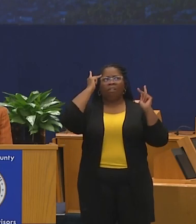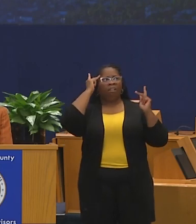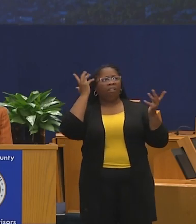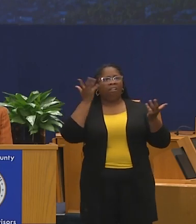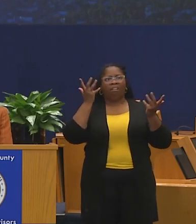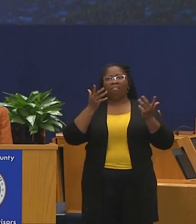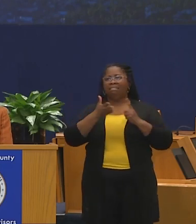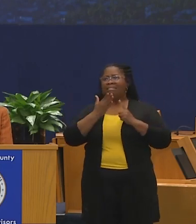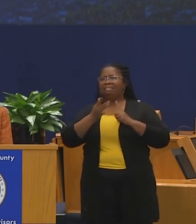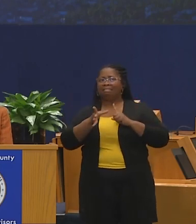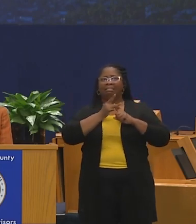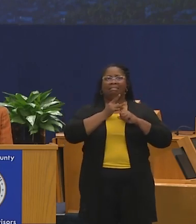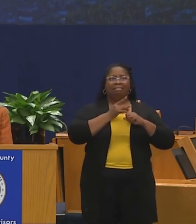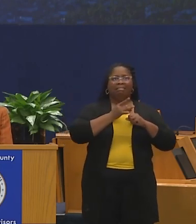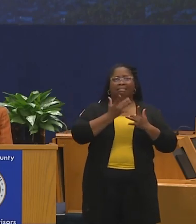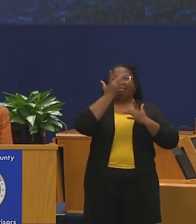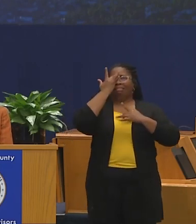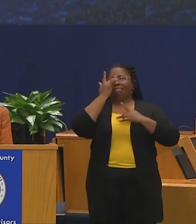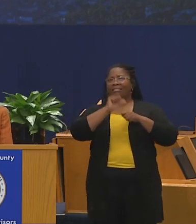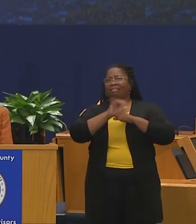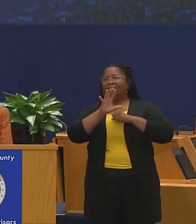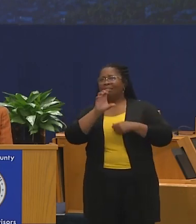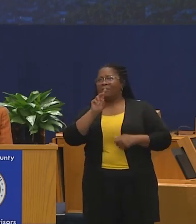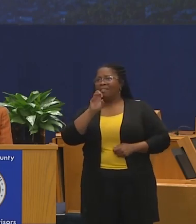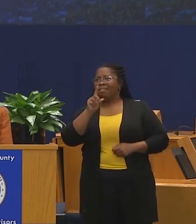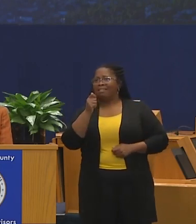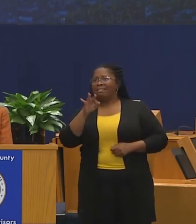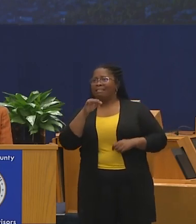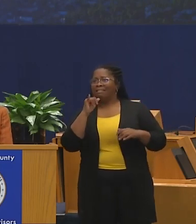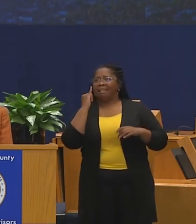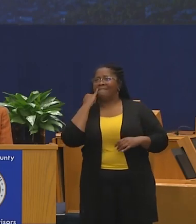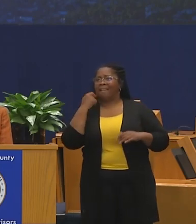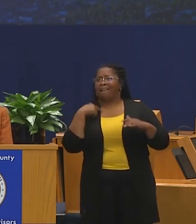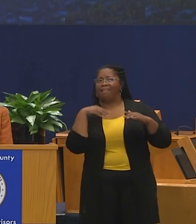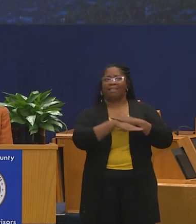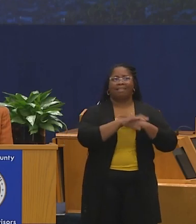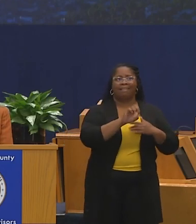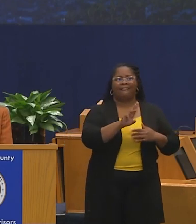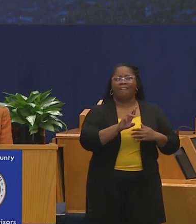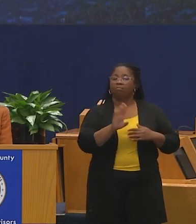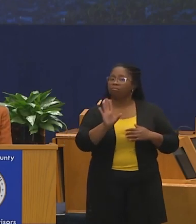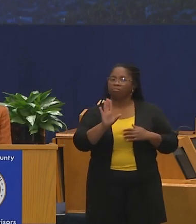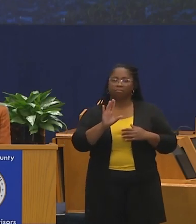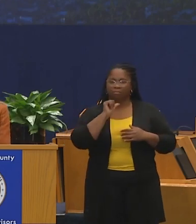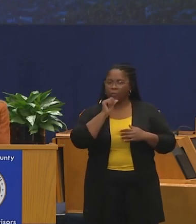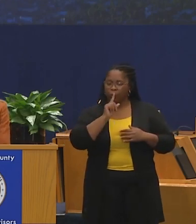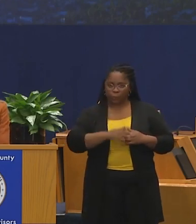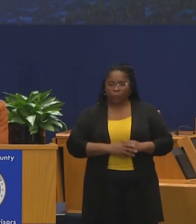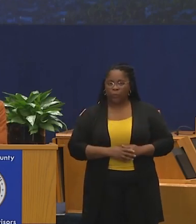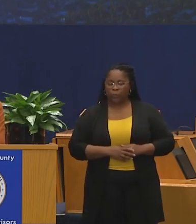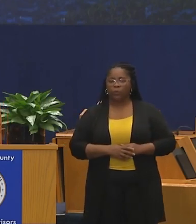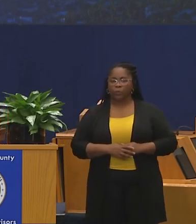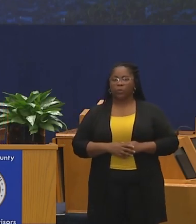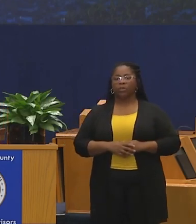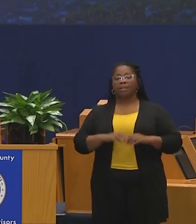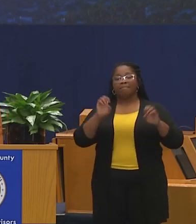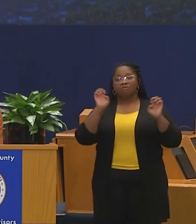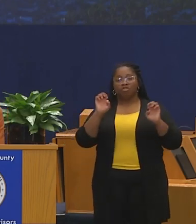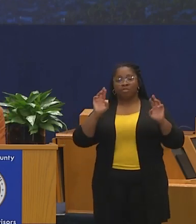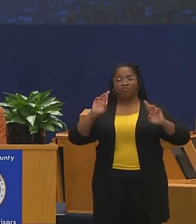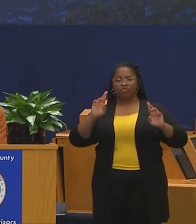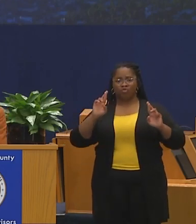or get infected or get COVID-19 by going to the ER. To some extent, the volume of decline in emergency department services